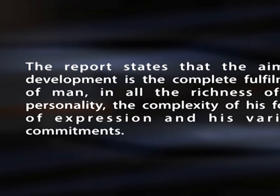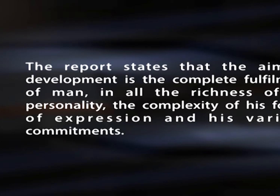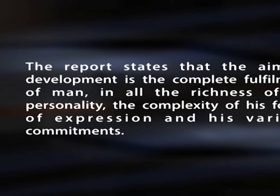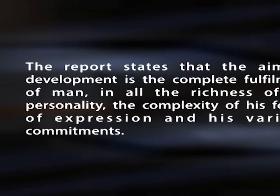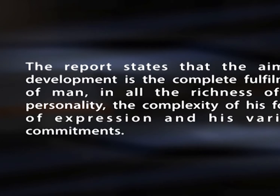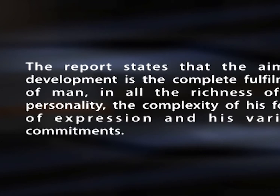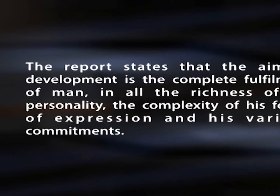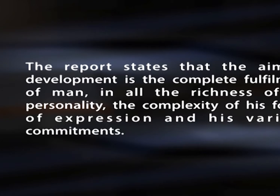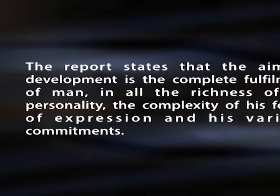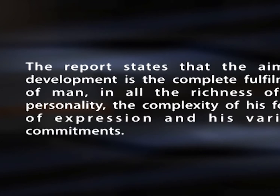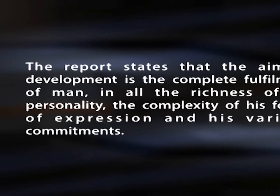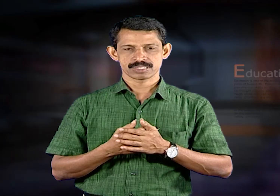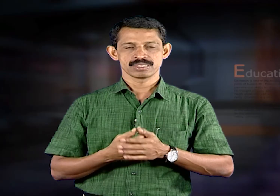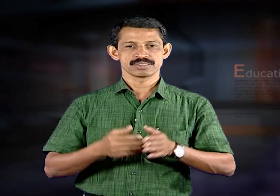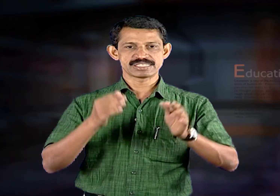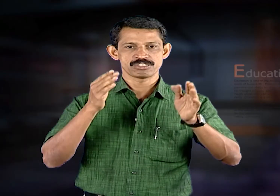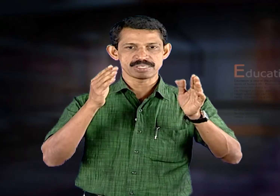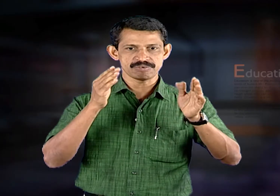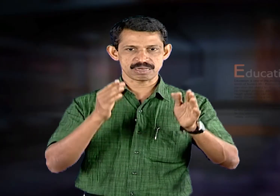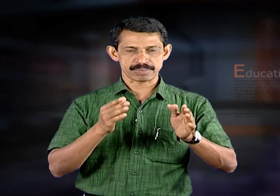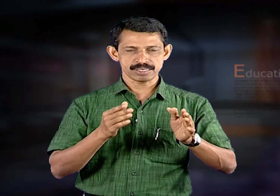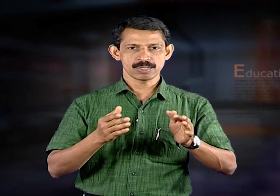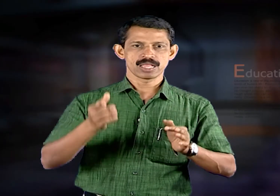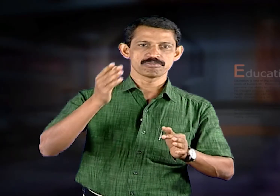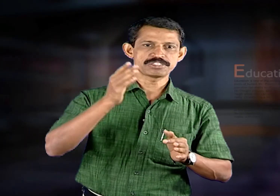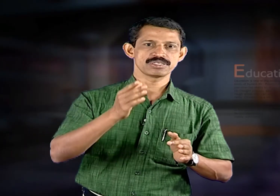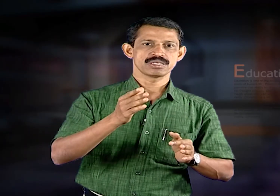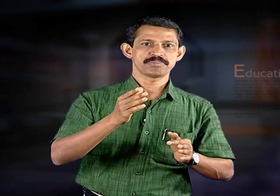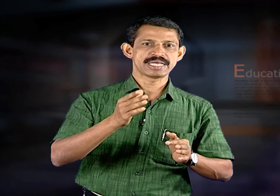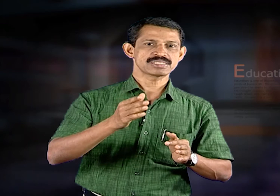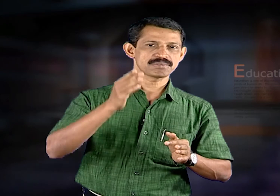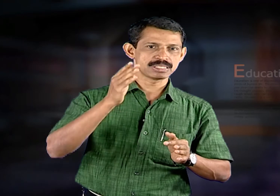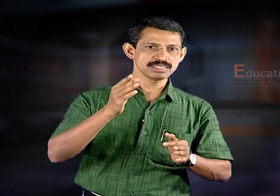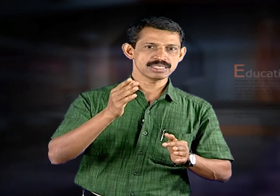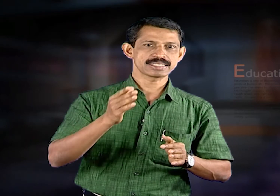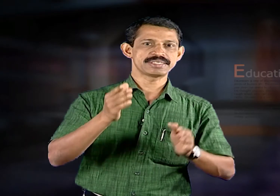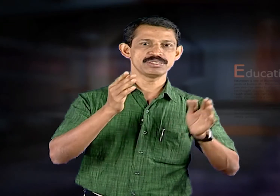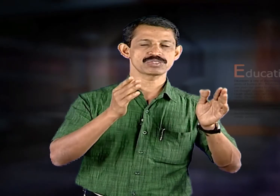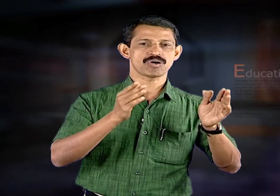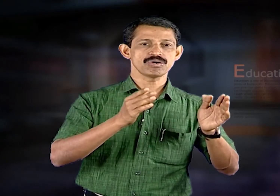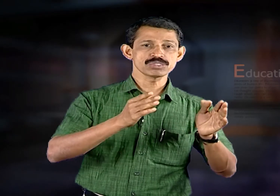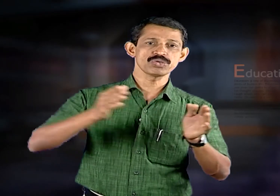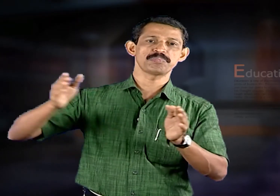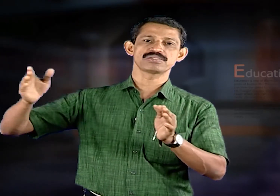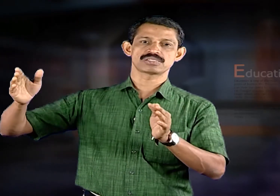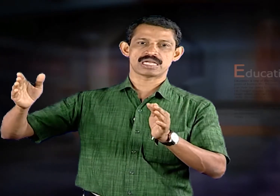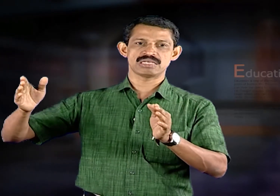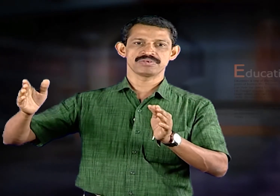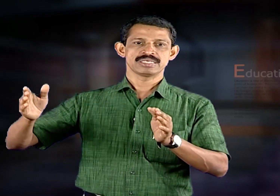various commitments. This human development, which begins at birth and continues all through a person's life, is